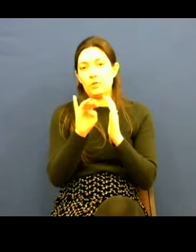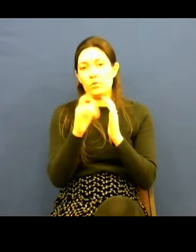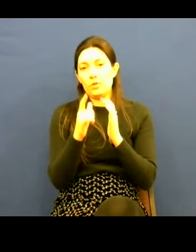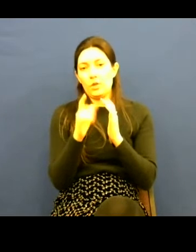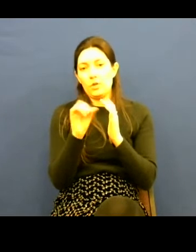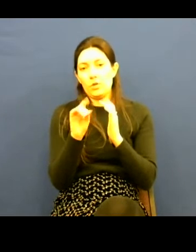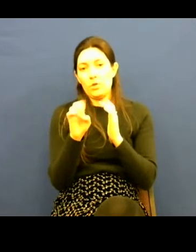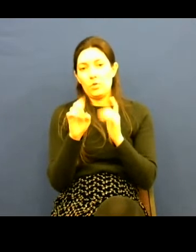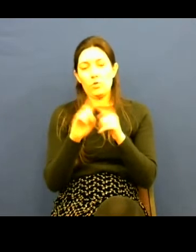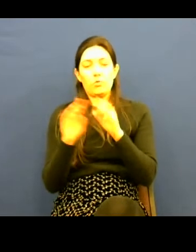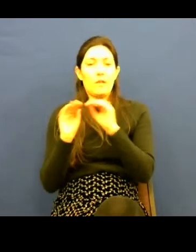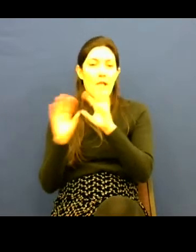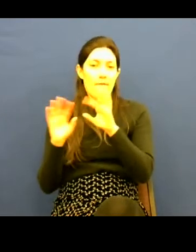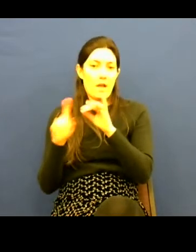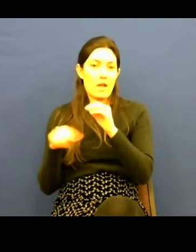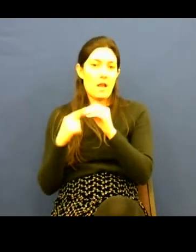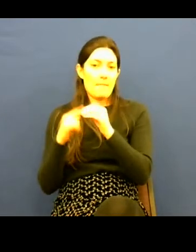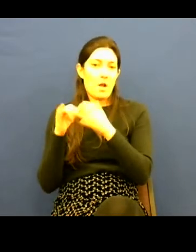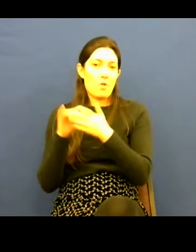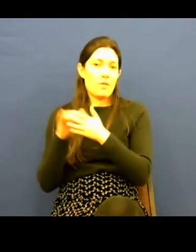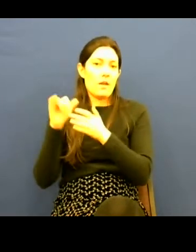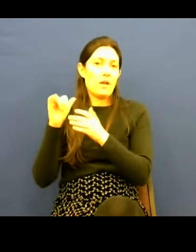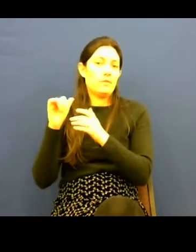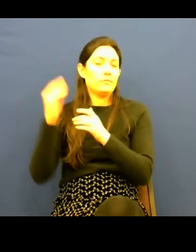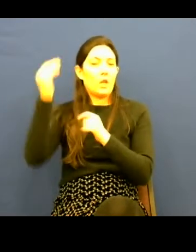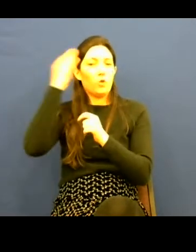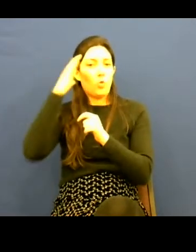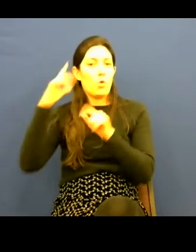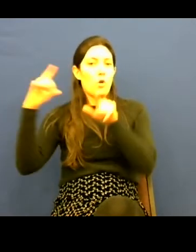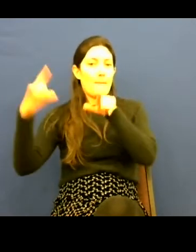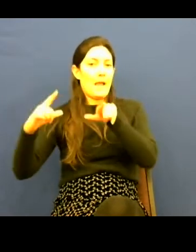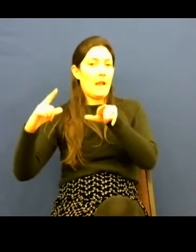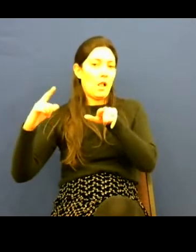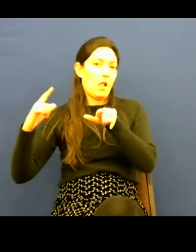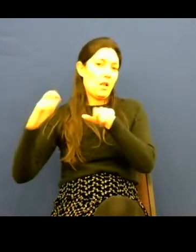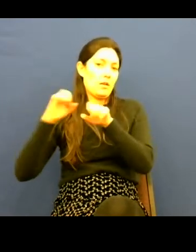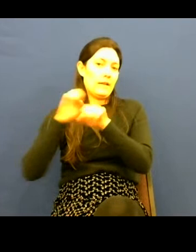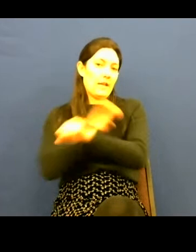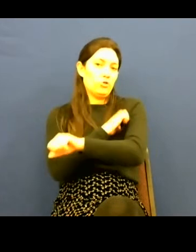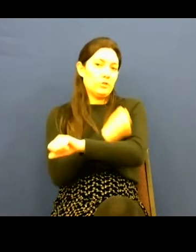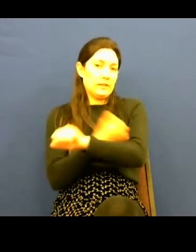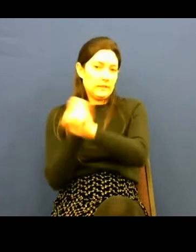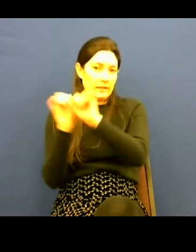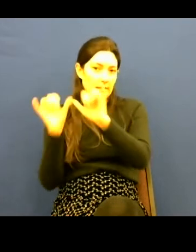energy systems and include entries into the mixed use overlay tables.